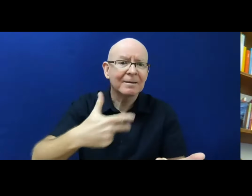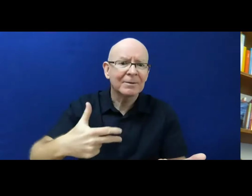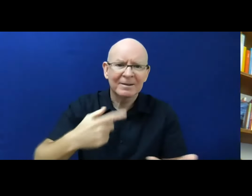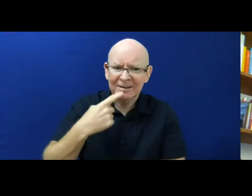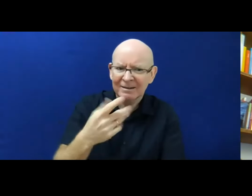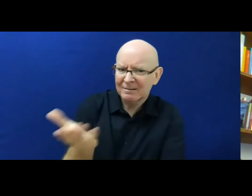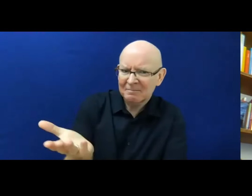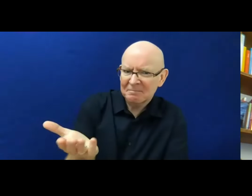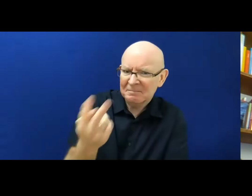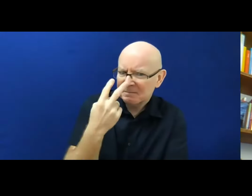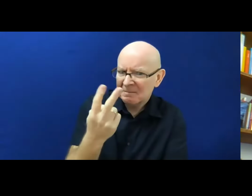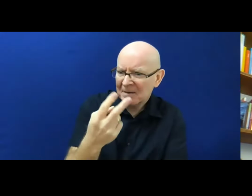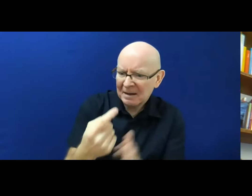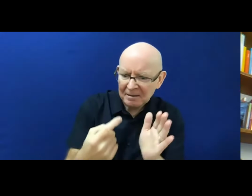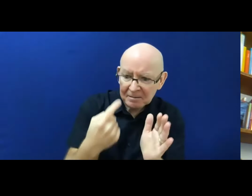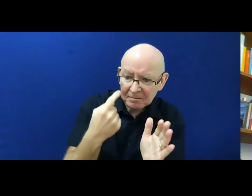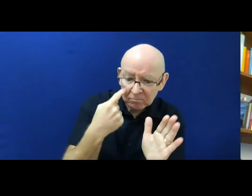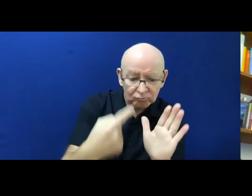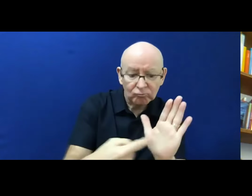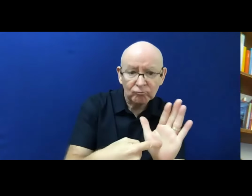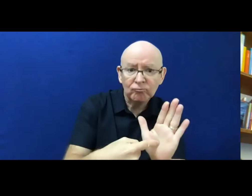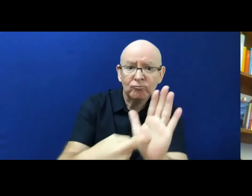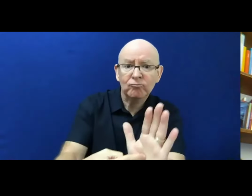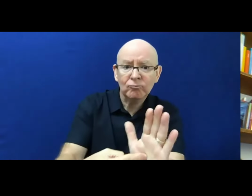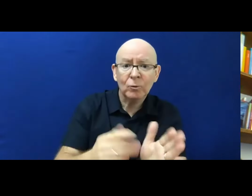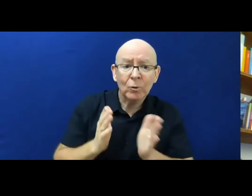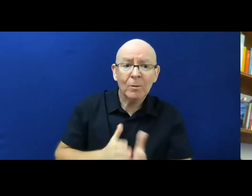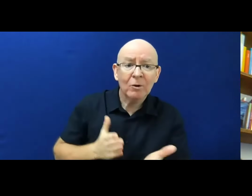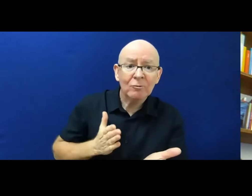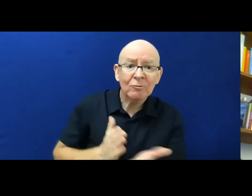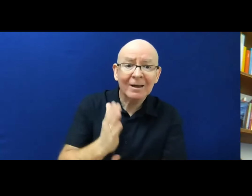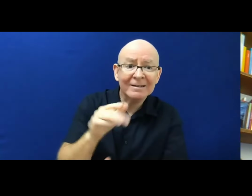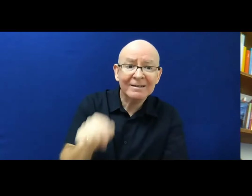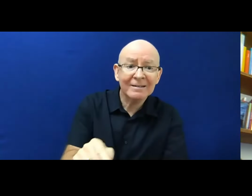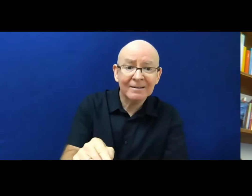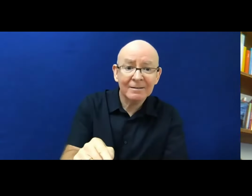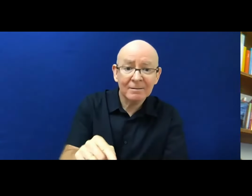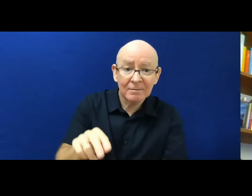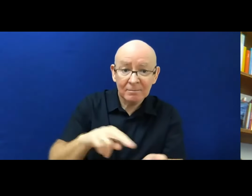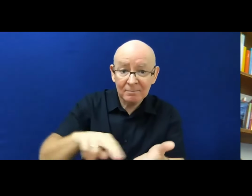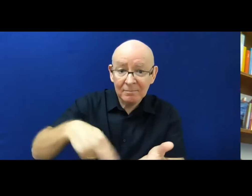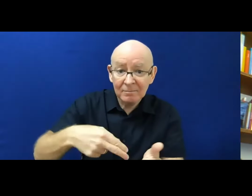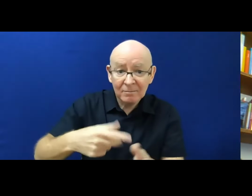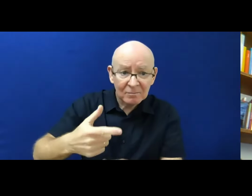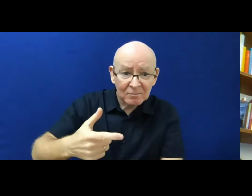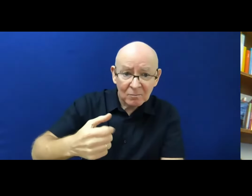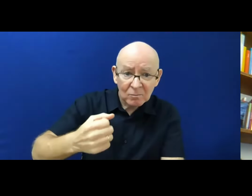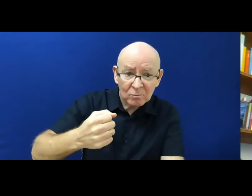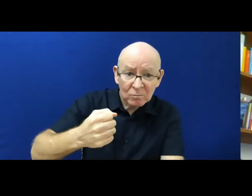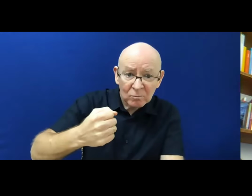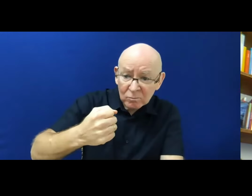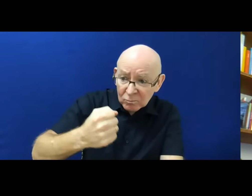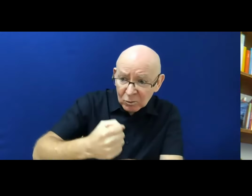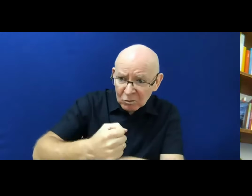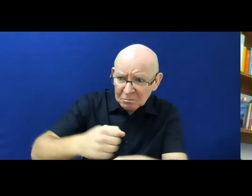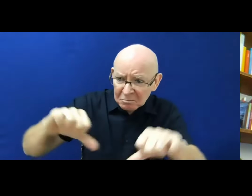researched and reviewed, I think, at least 10,000 documents of state party reports and individual